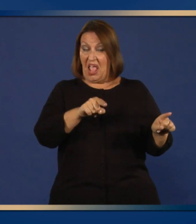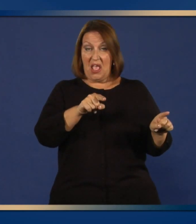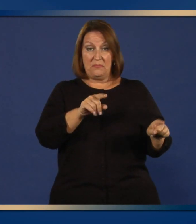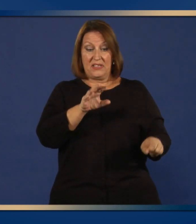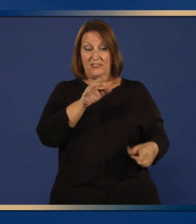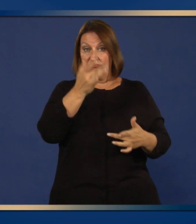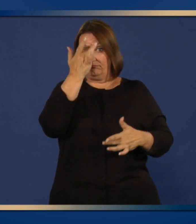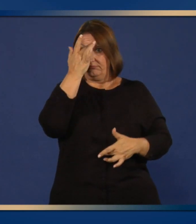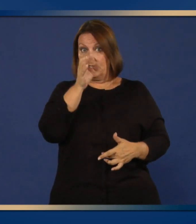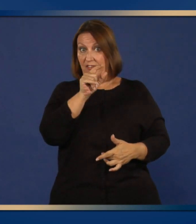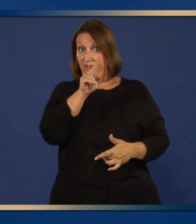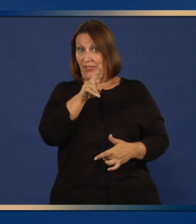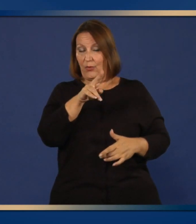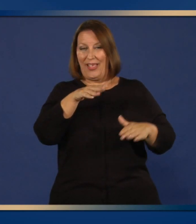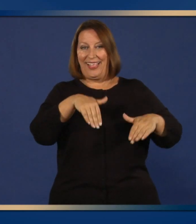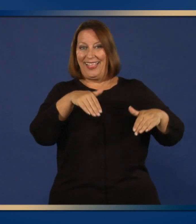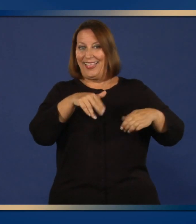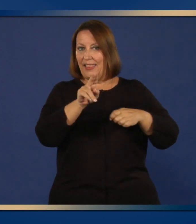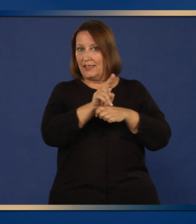not treated.